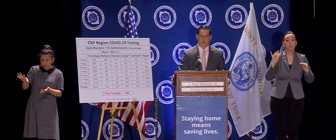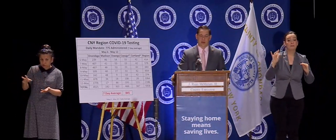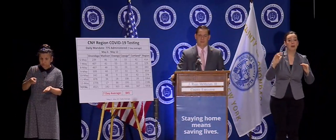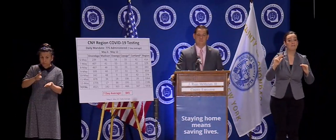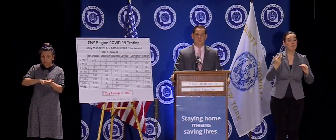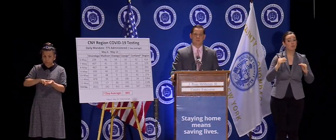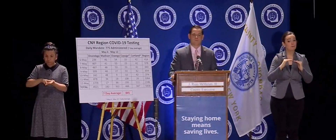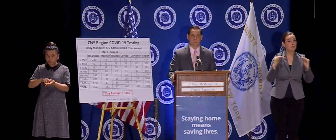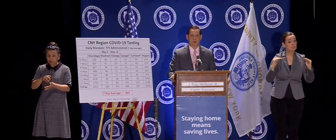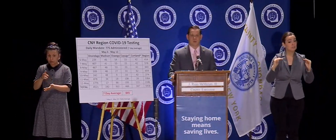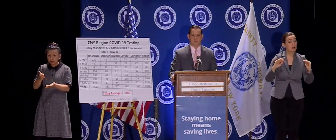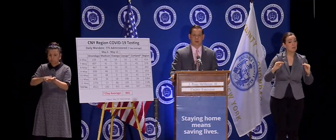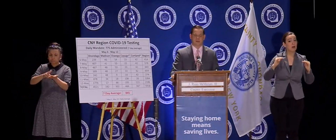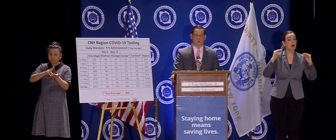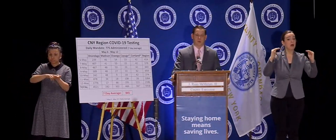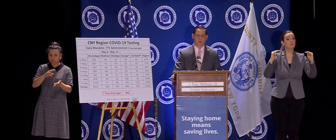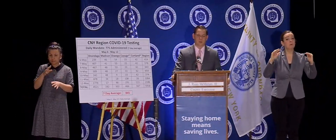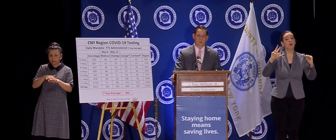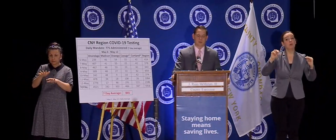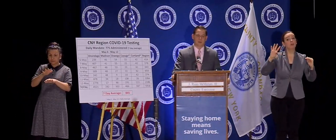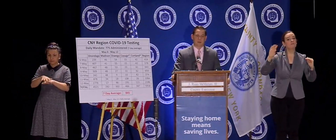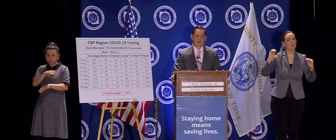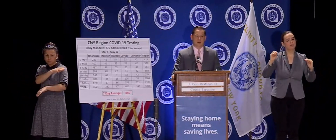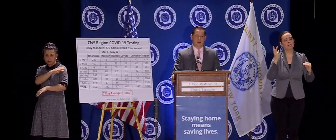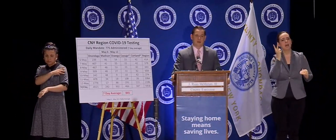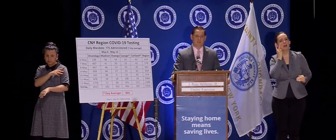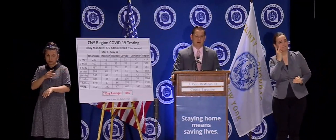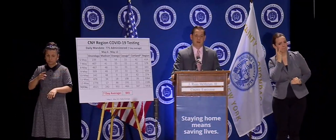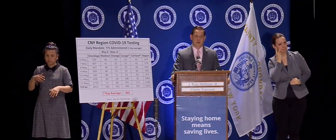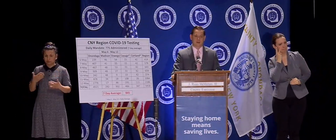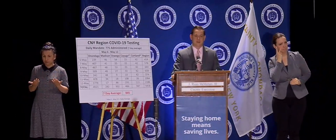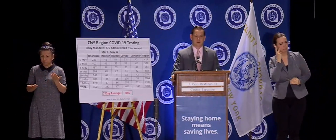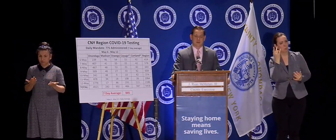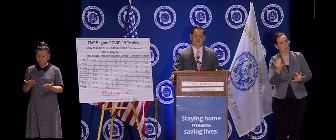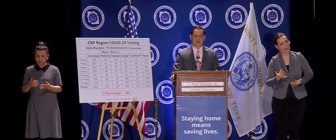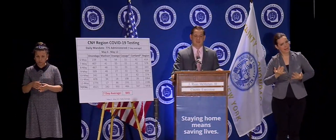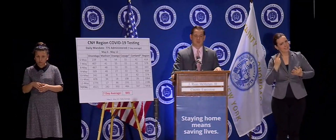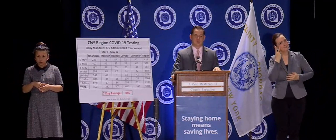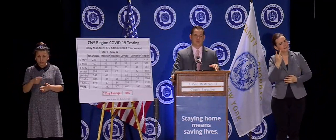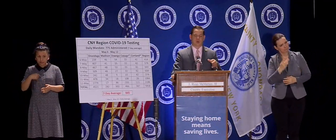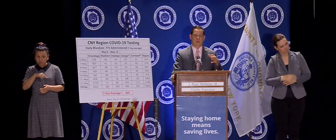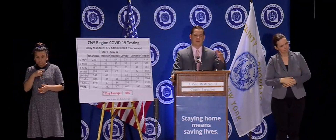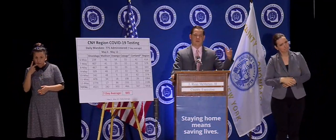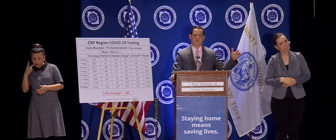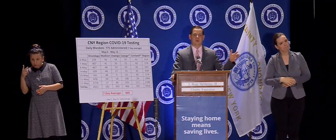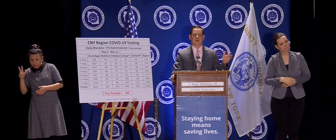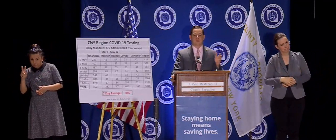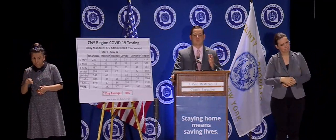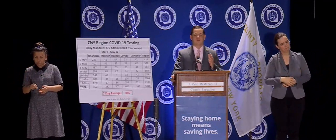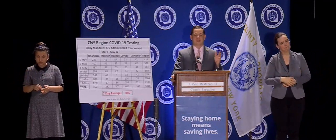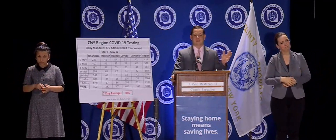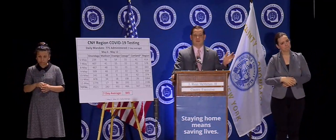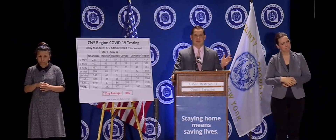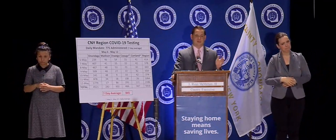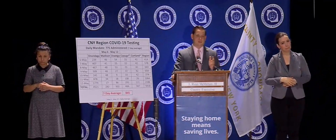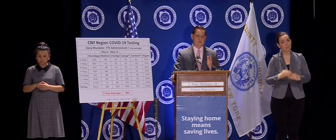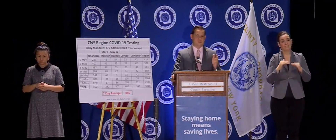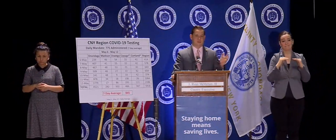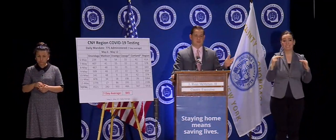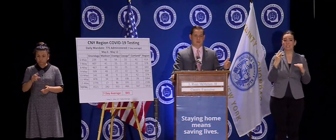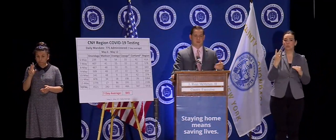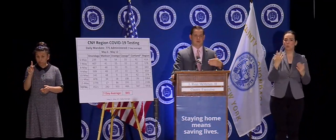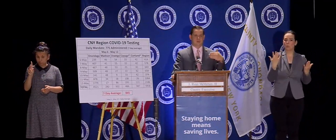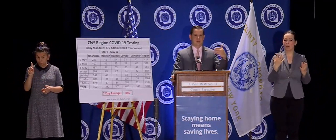phase 4 you got things back to where they should be. But certainly phase 2 is more about the